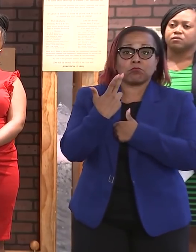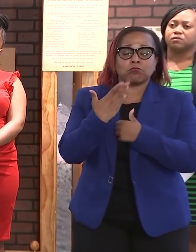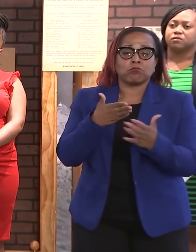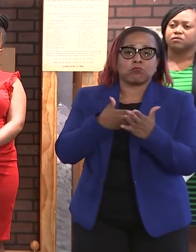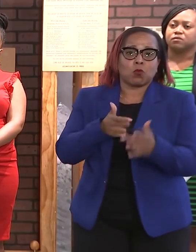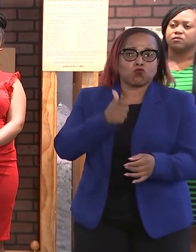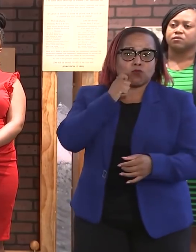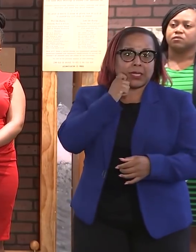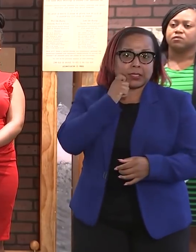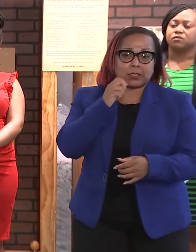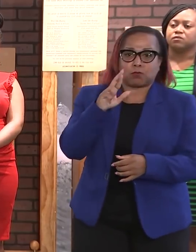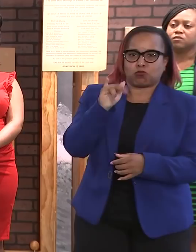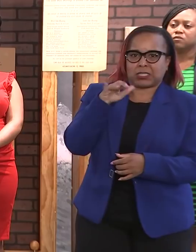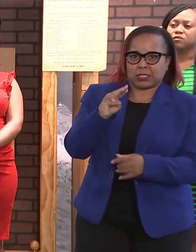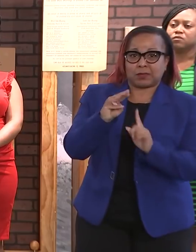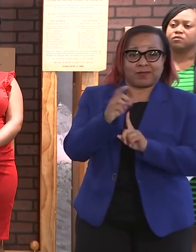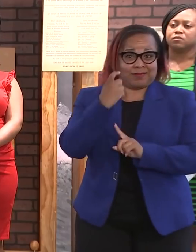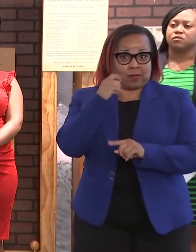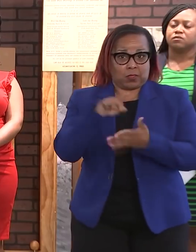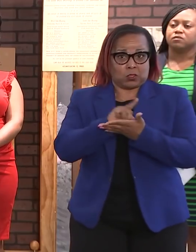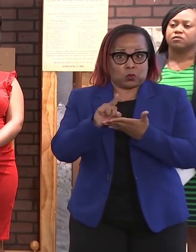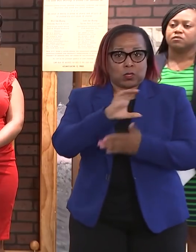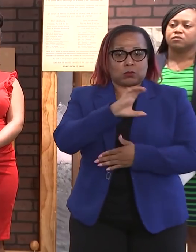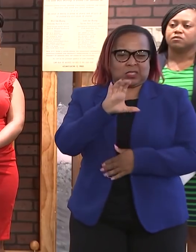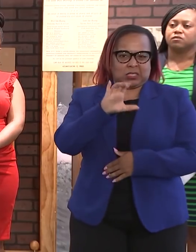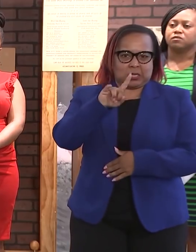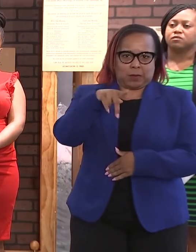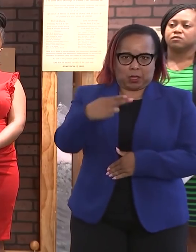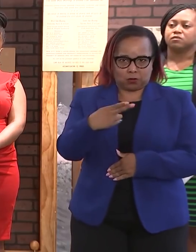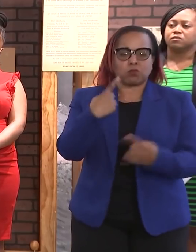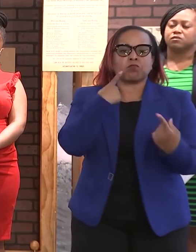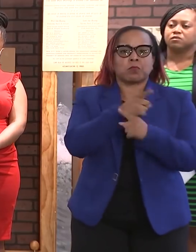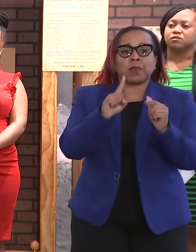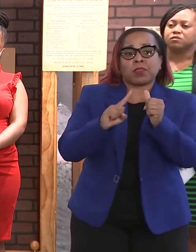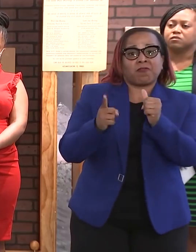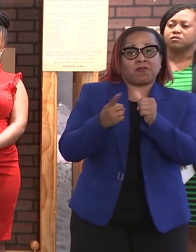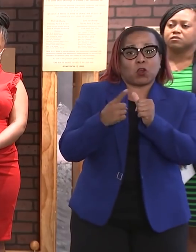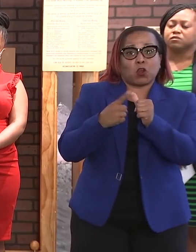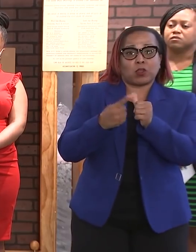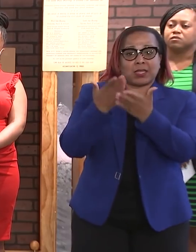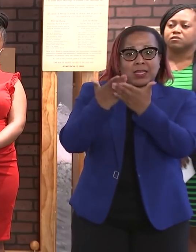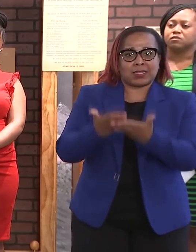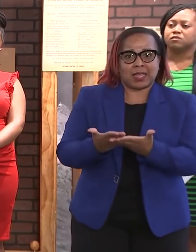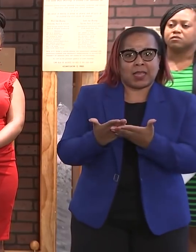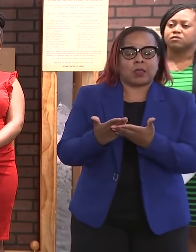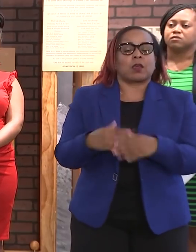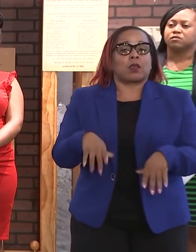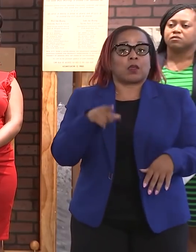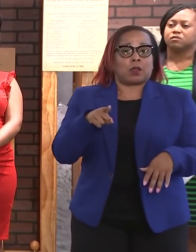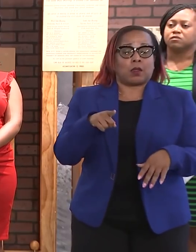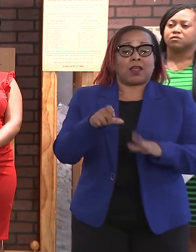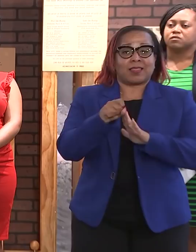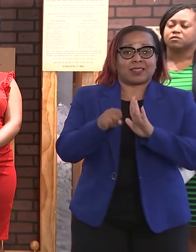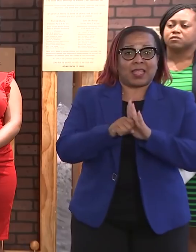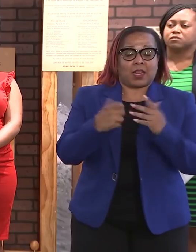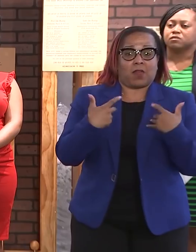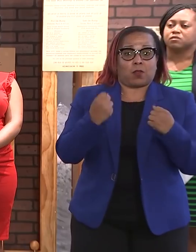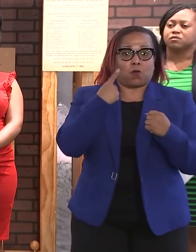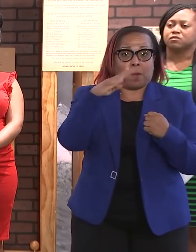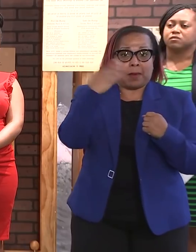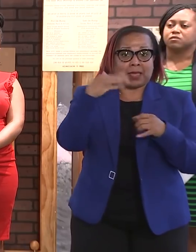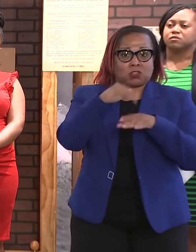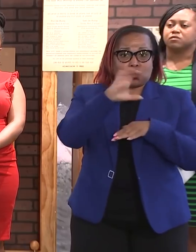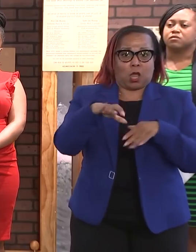racism. Earlier this week, the Chicago Department of Public Health released a first-of-its-kind data book, The State of Health for Blacks in